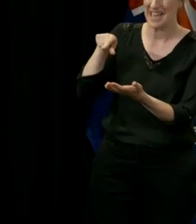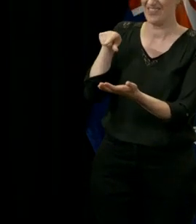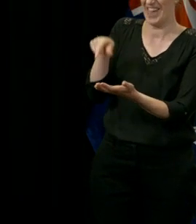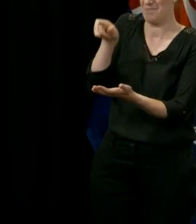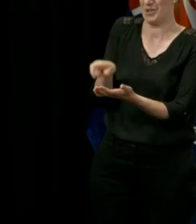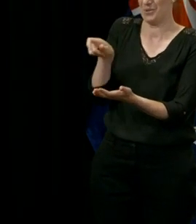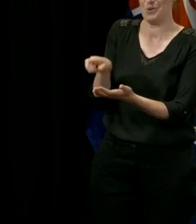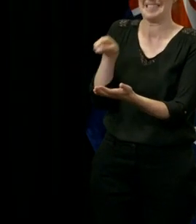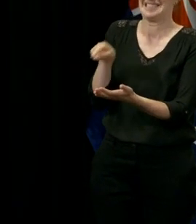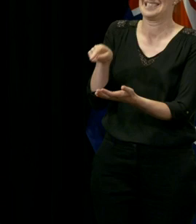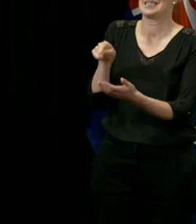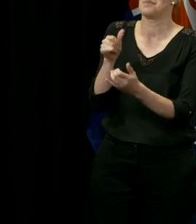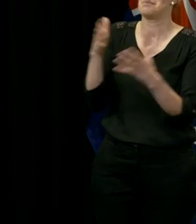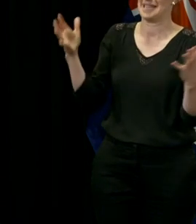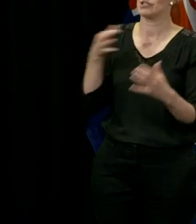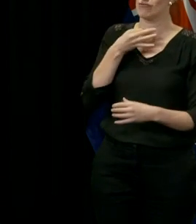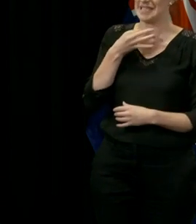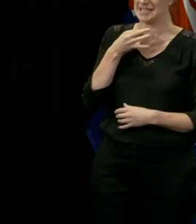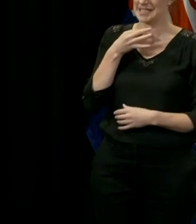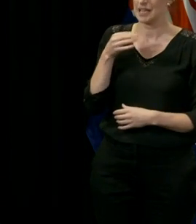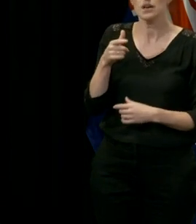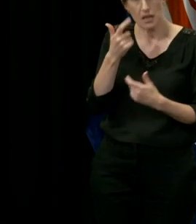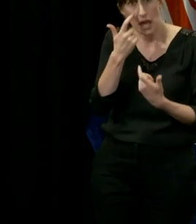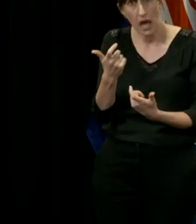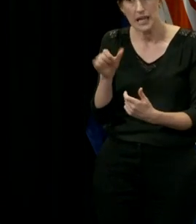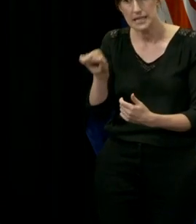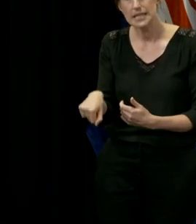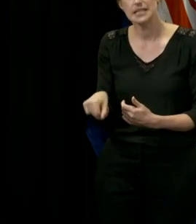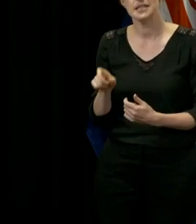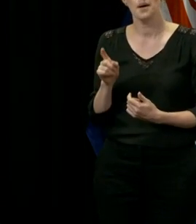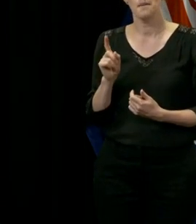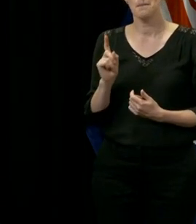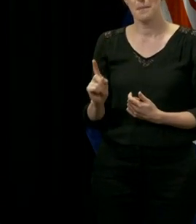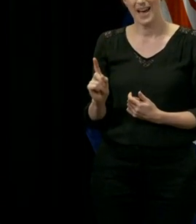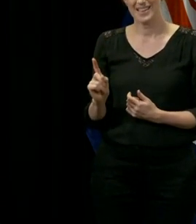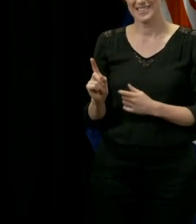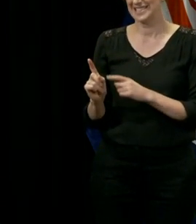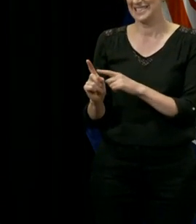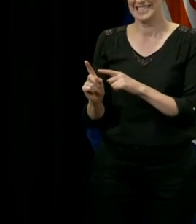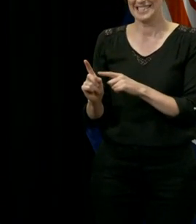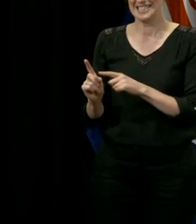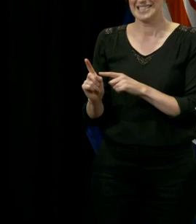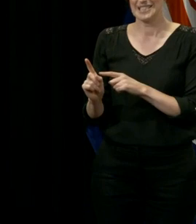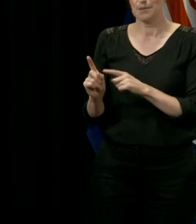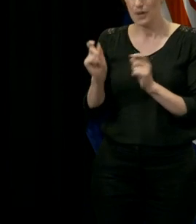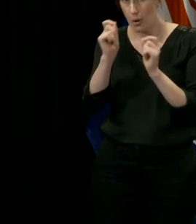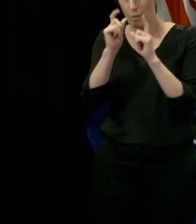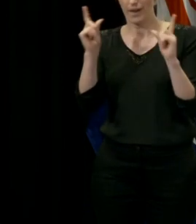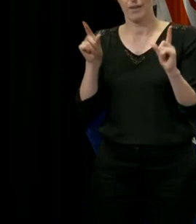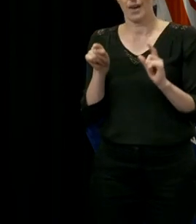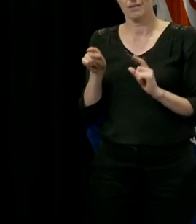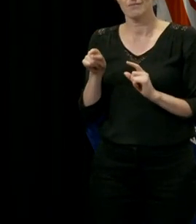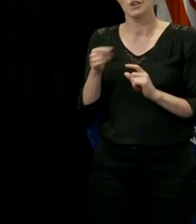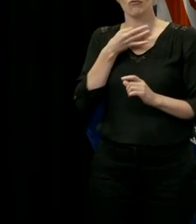COVID-19. Now, we need to care for them, but we also need to care for everyone else that they may potentially otherwise come in contact with and reduce